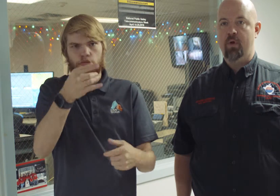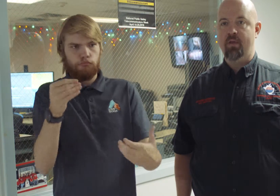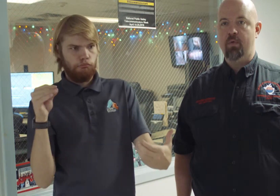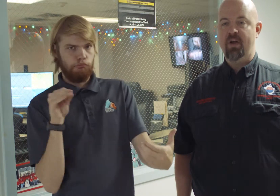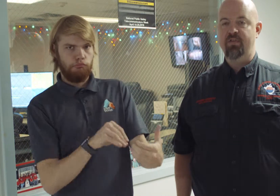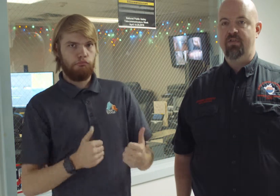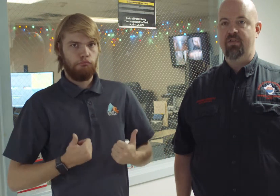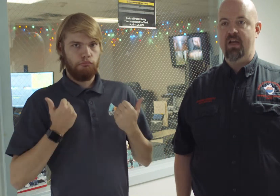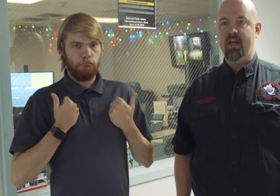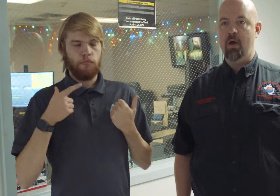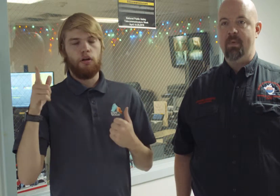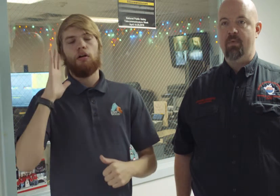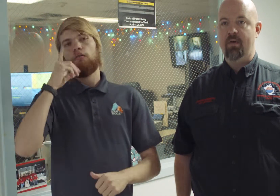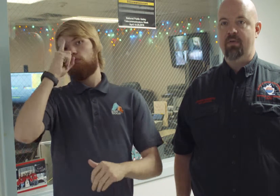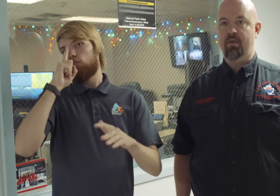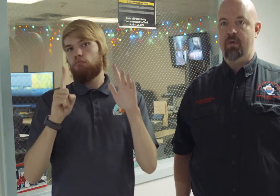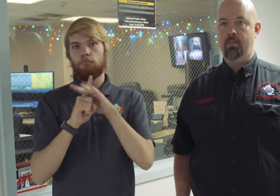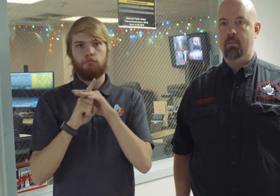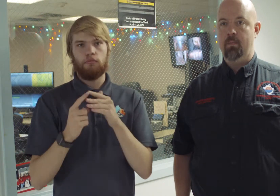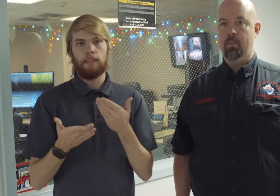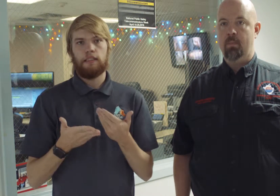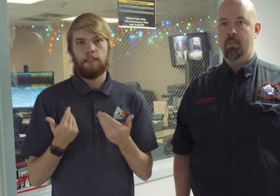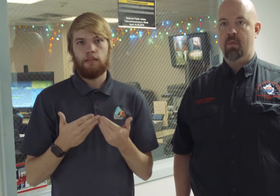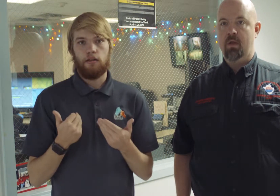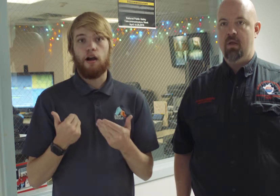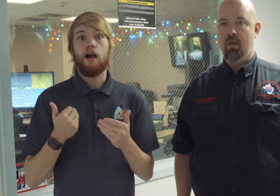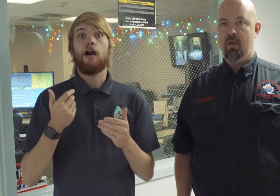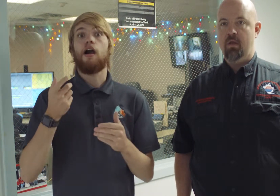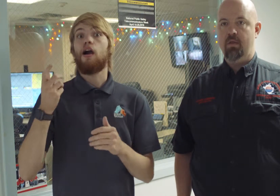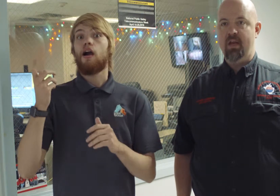then ask you several other questions to get help en route to you.